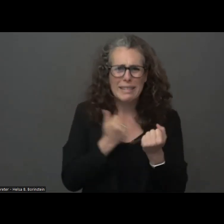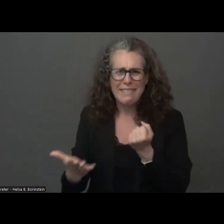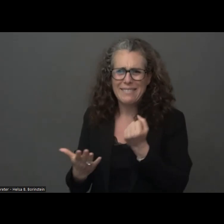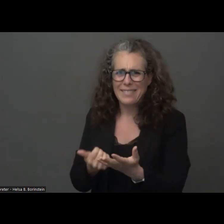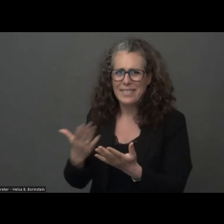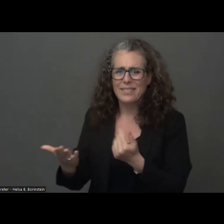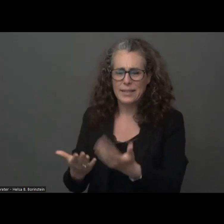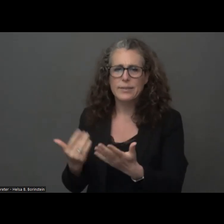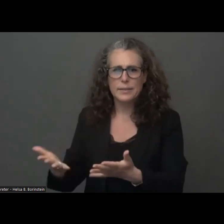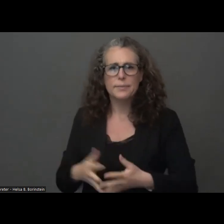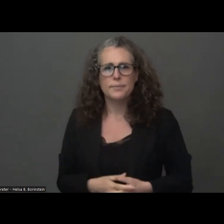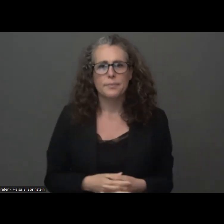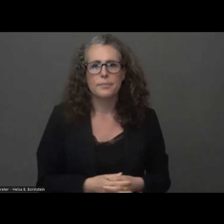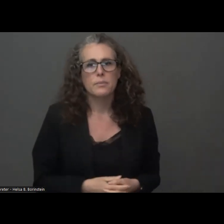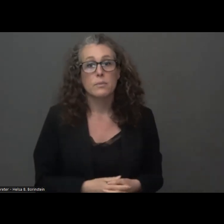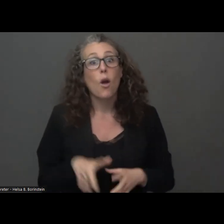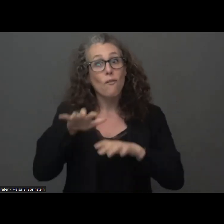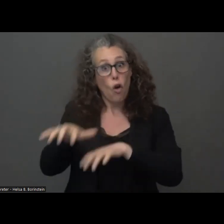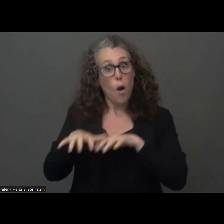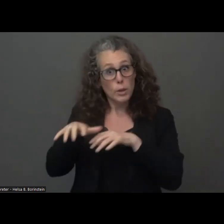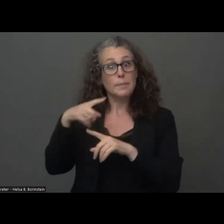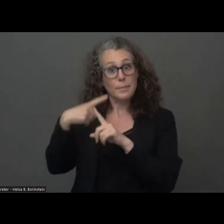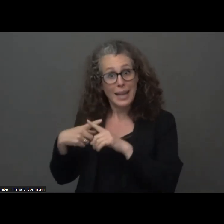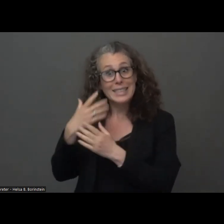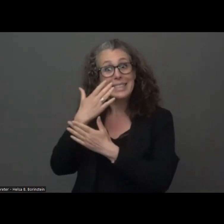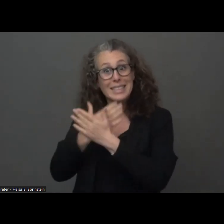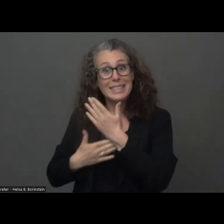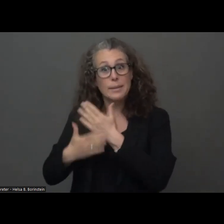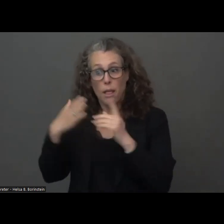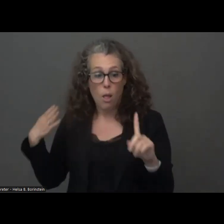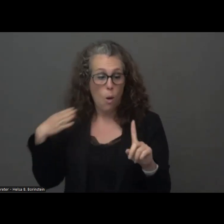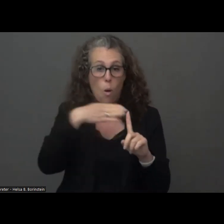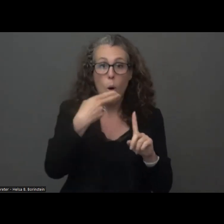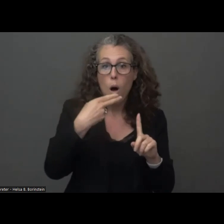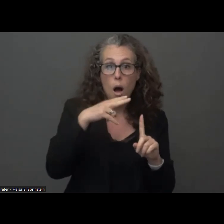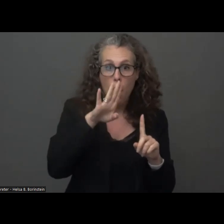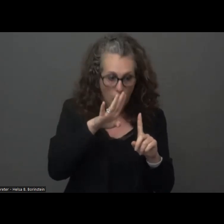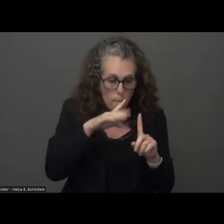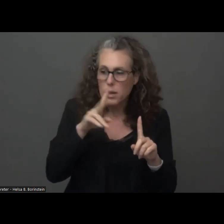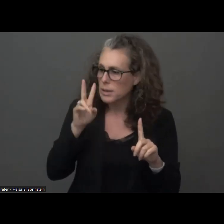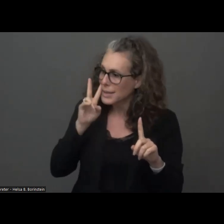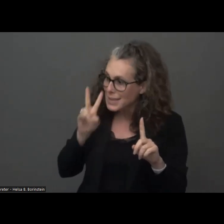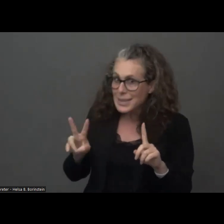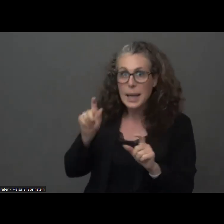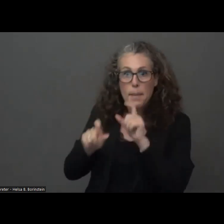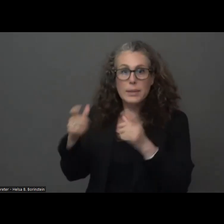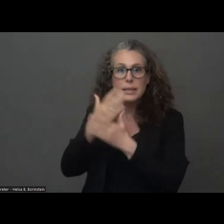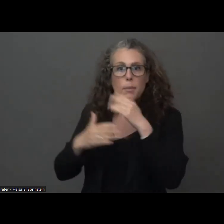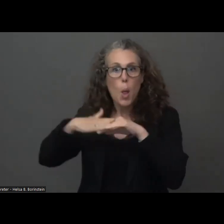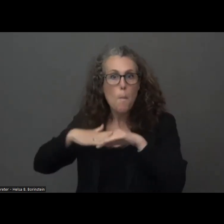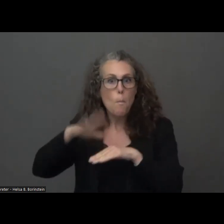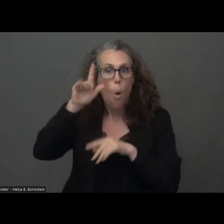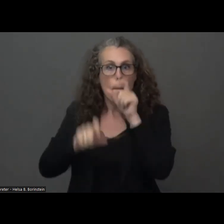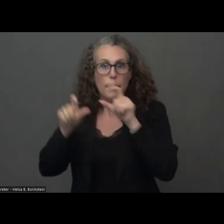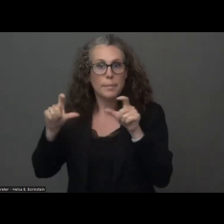with disabilities, of these hubs are enabled to support and increase participation of persons with disabilities